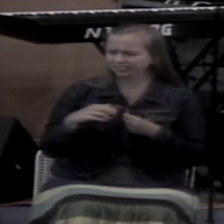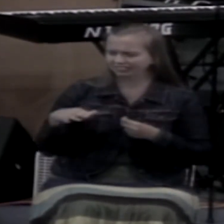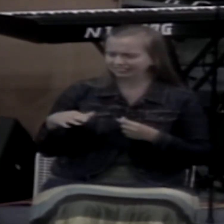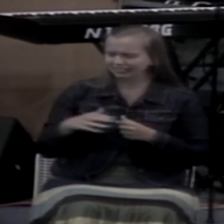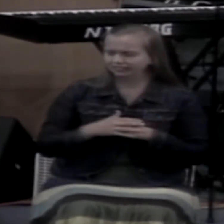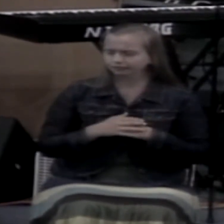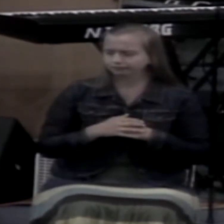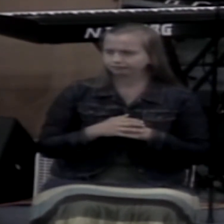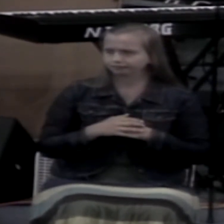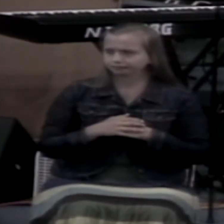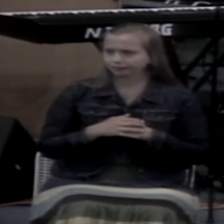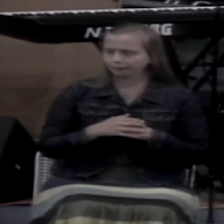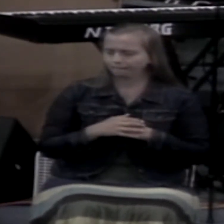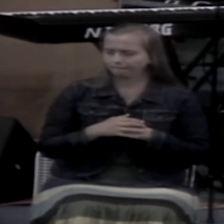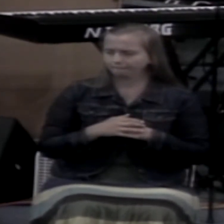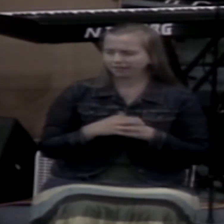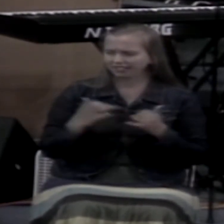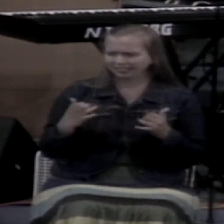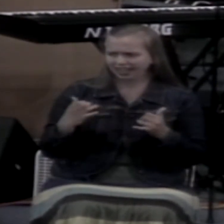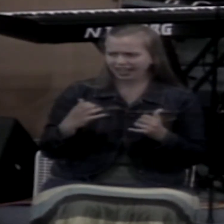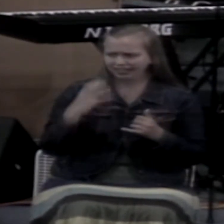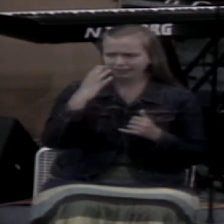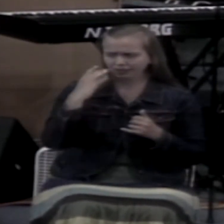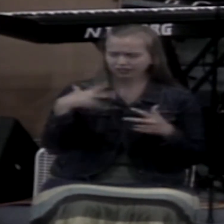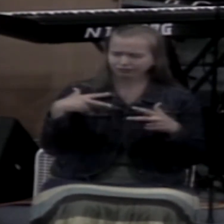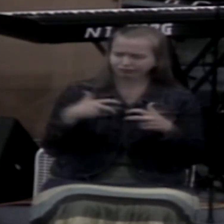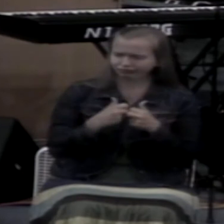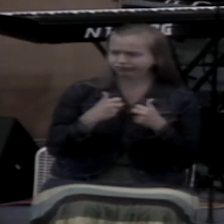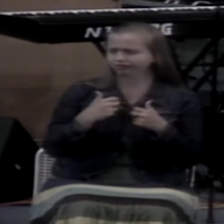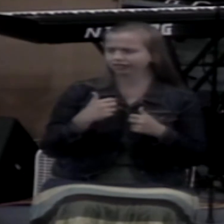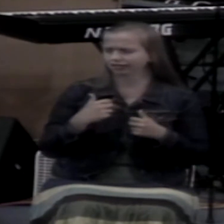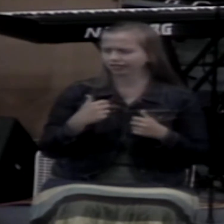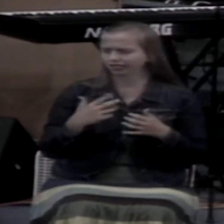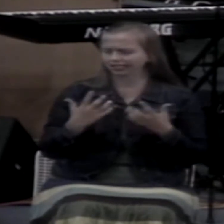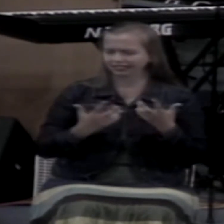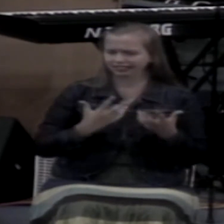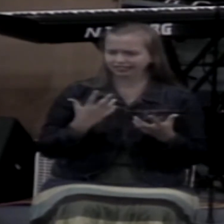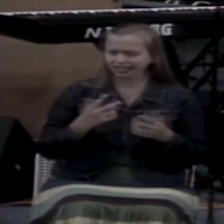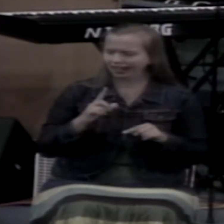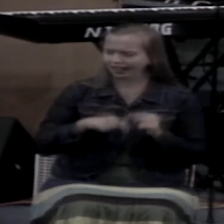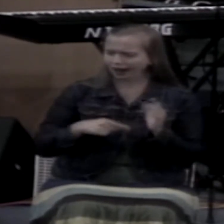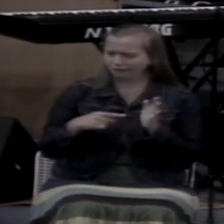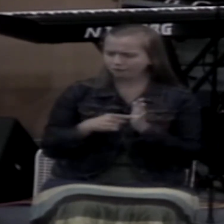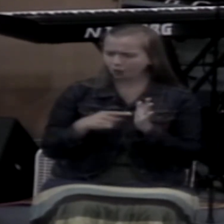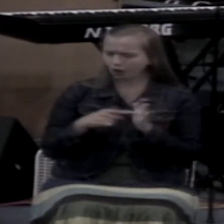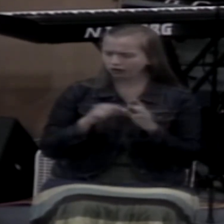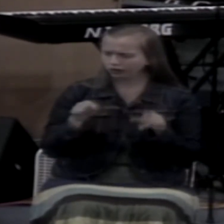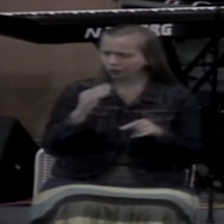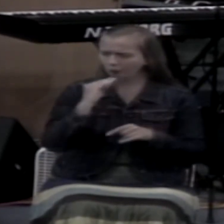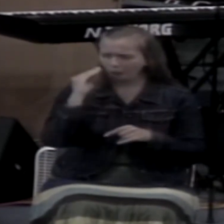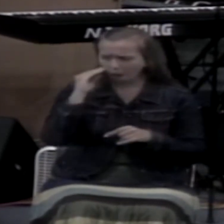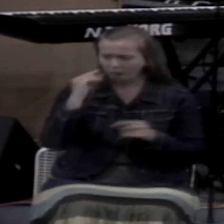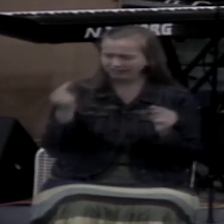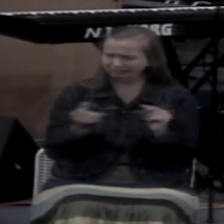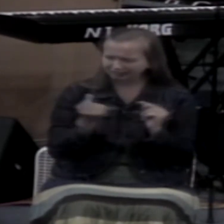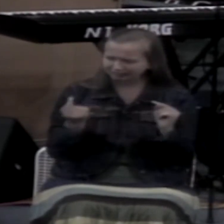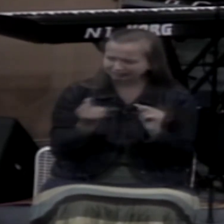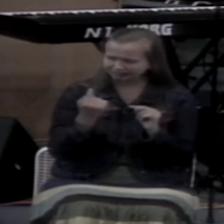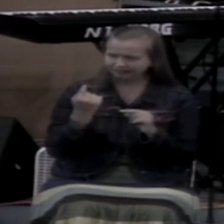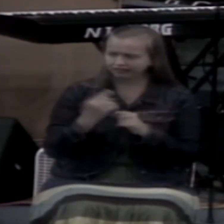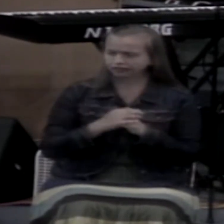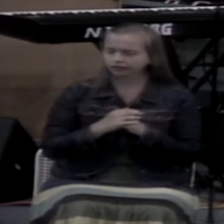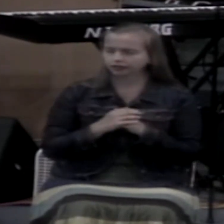way. And," she said, "I can't afford to go home, and I'm in a lot of pain." She said, "Would you pastors pray for me?"